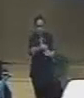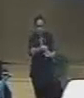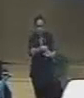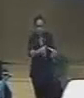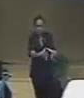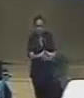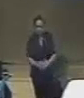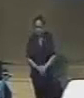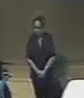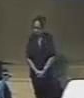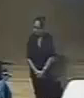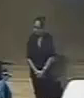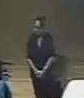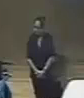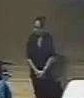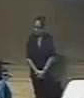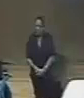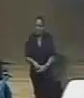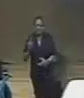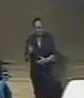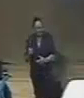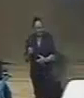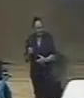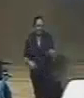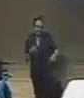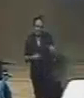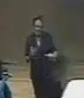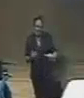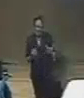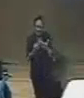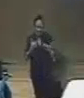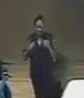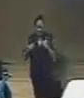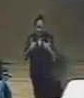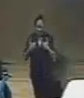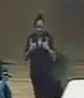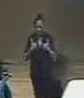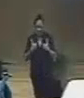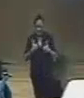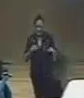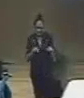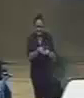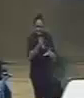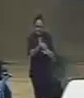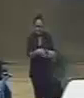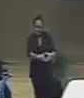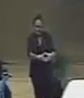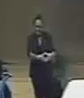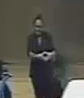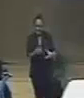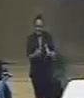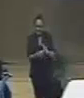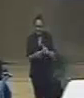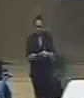but there's a reality to it. We have competition. We have other universities who are playing in the same space we are. So to